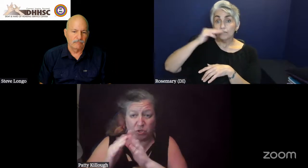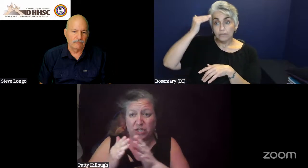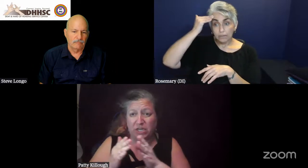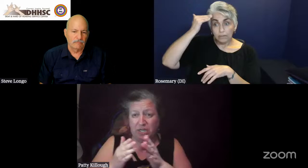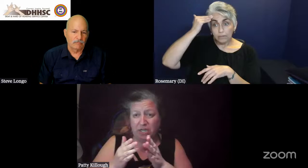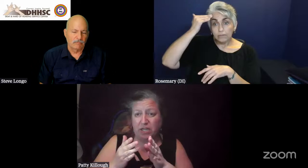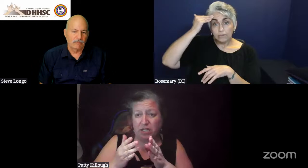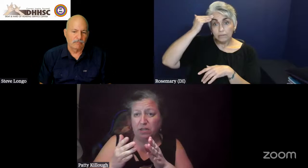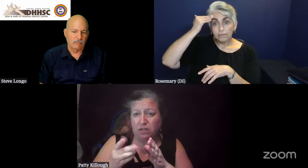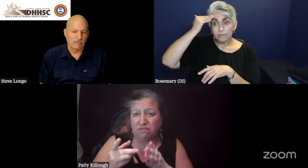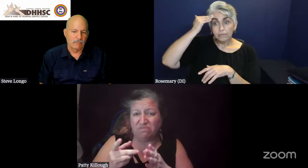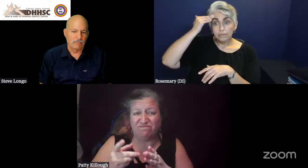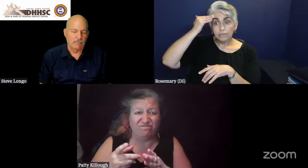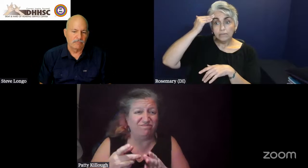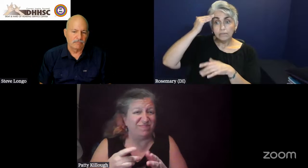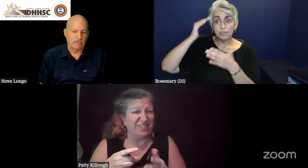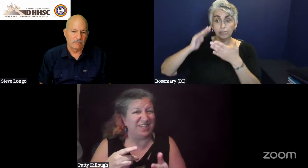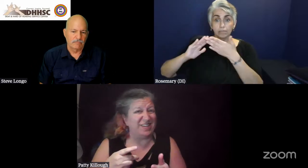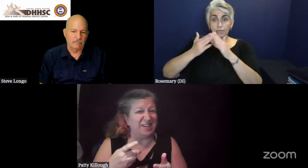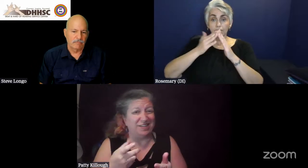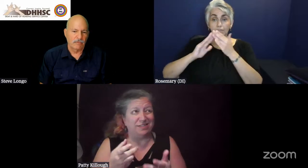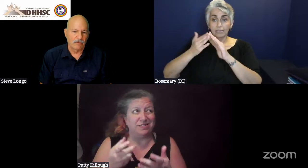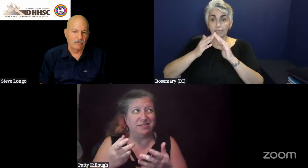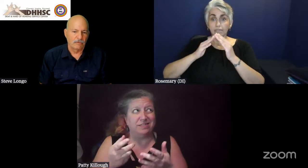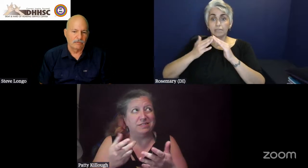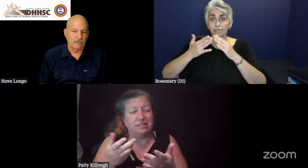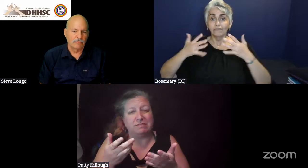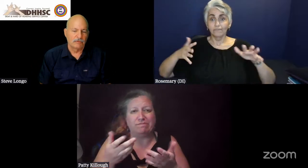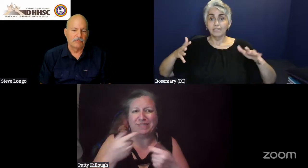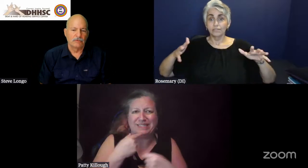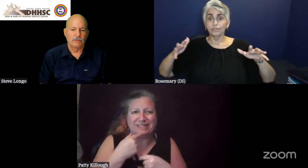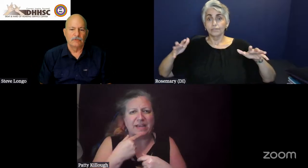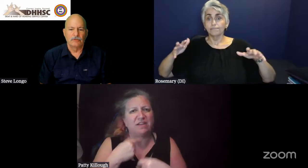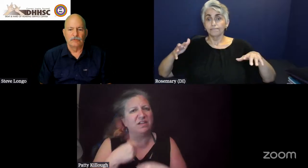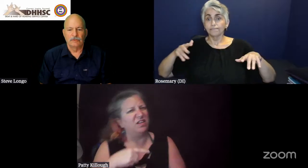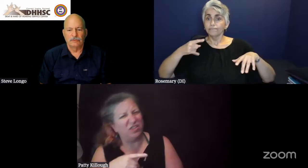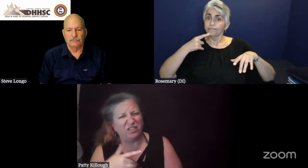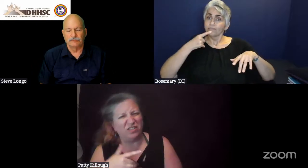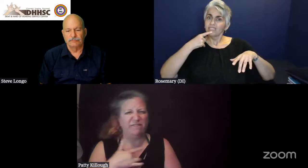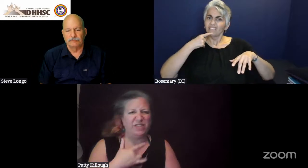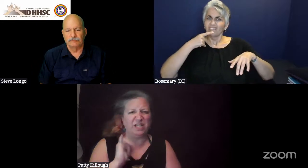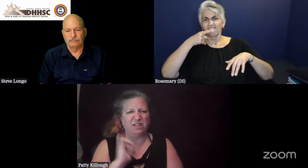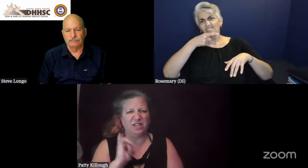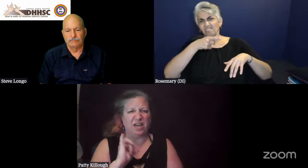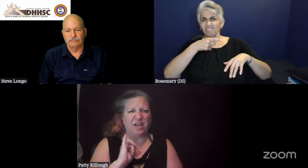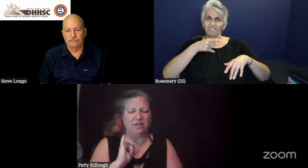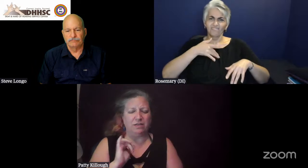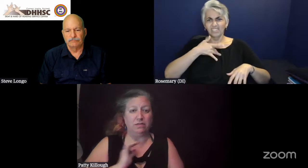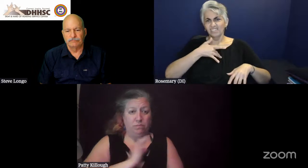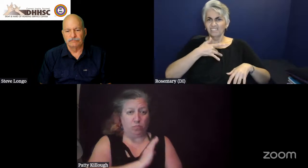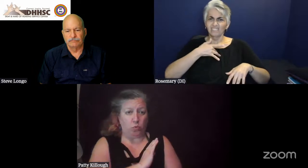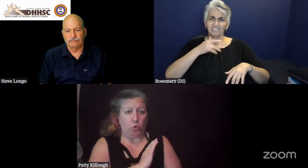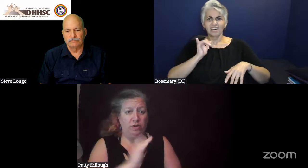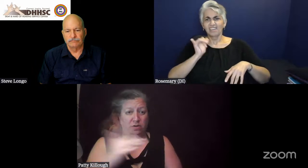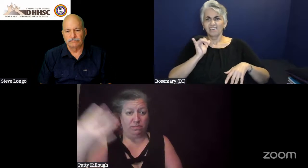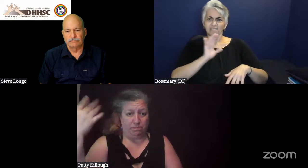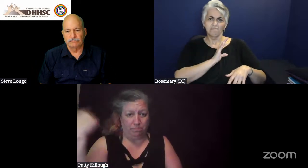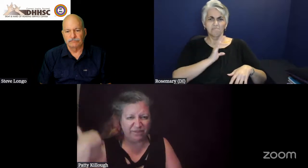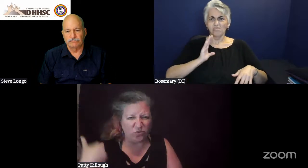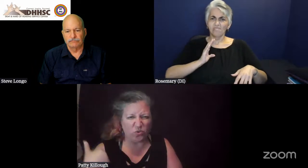because Michelle knows the community has said